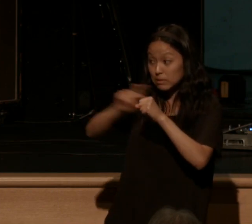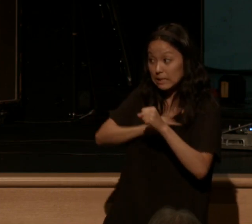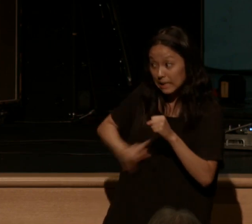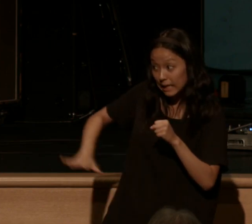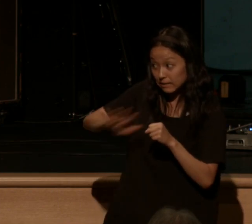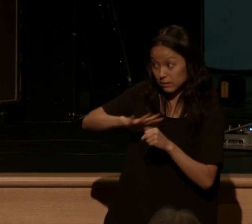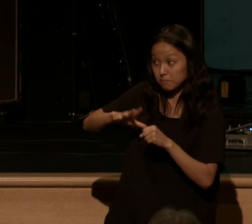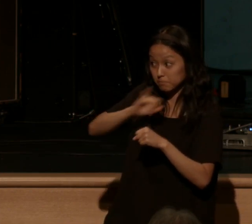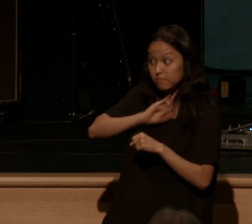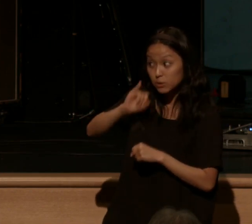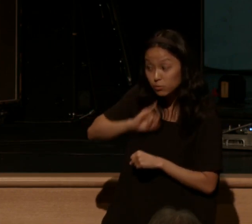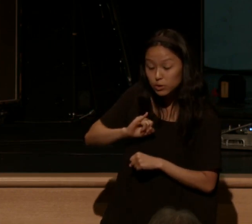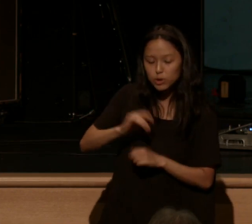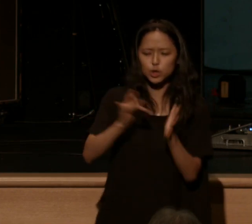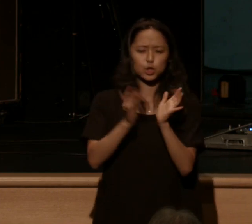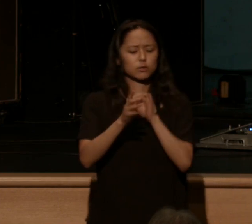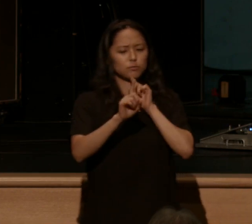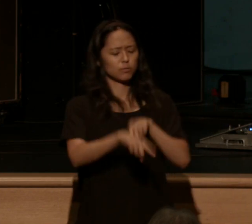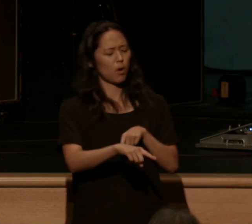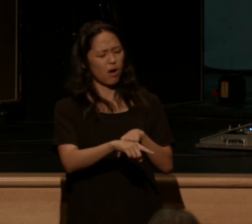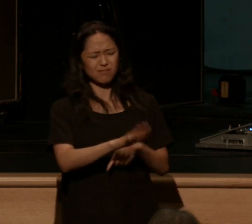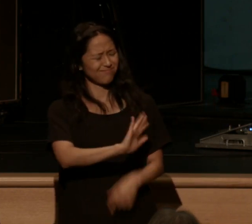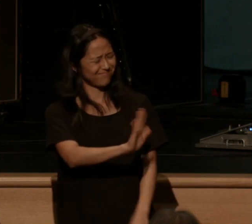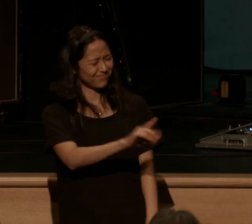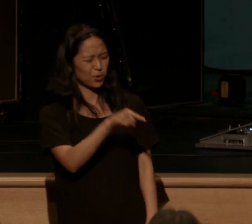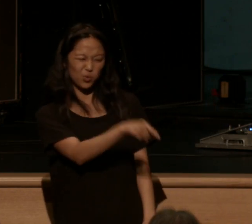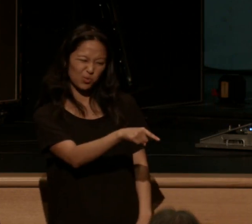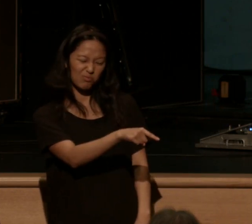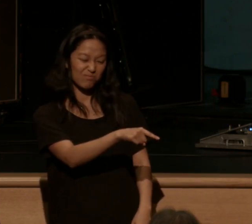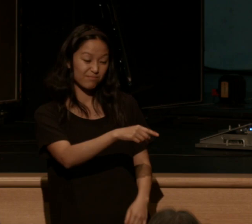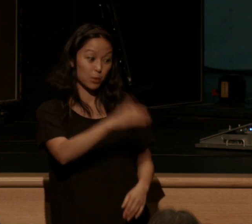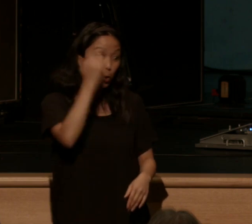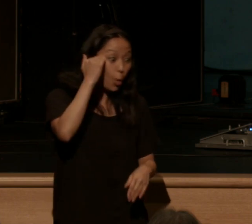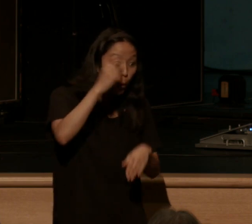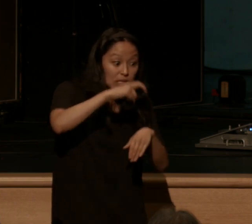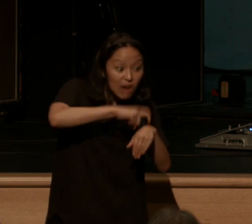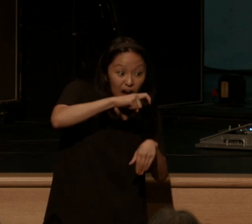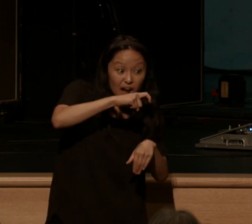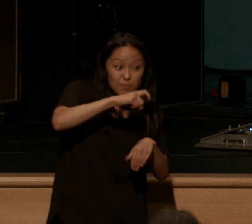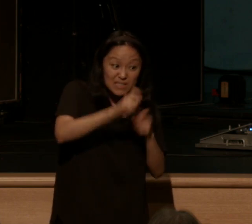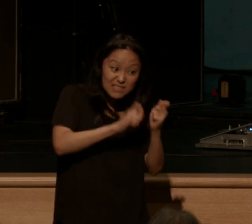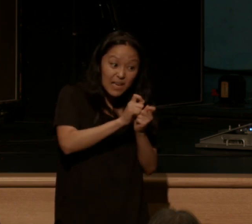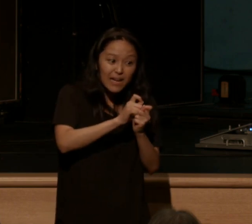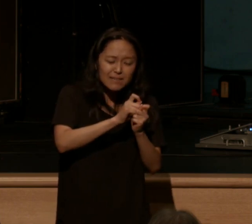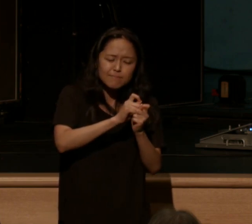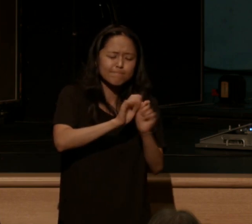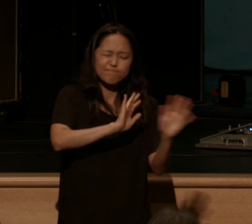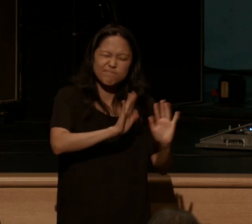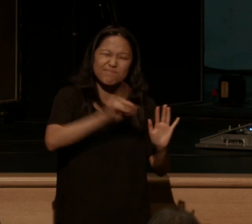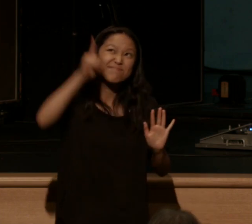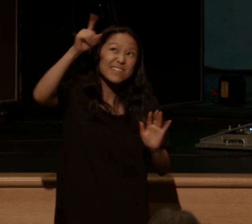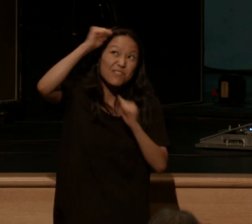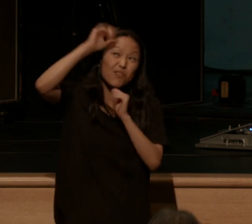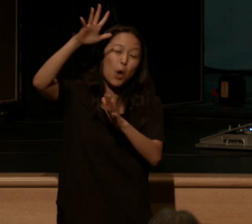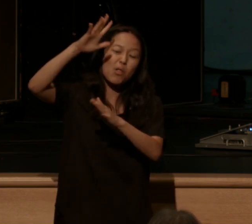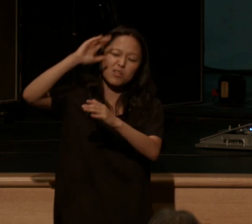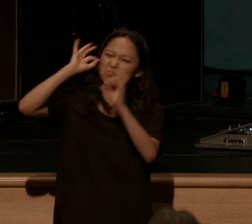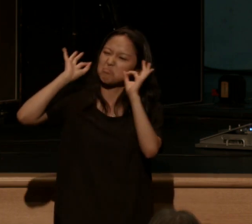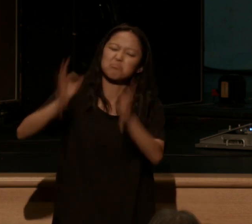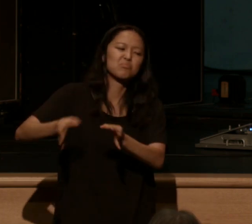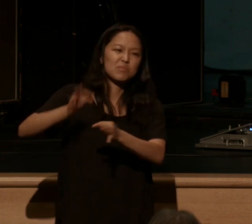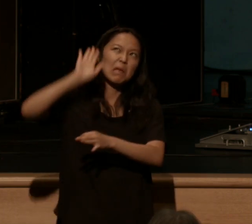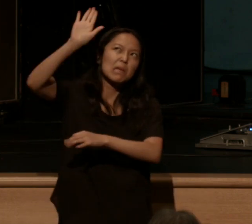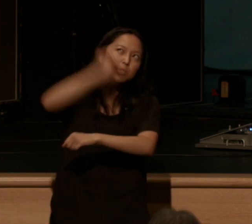Israel? And Jesus said to them, it is not for you to know the times or seasons that the Father has fixed by his own